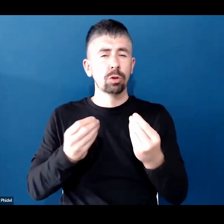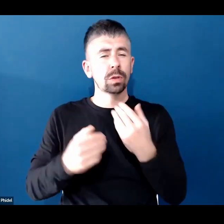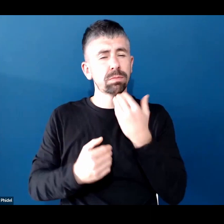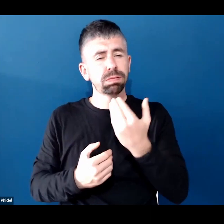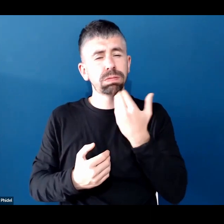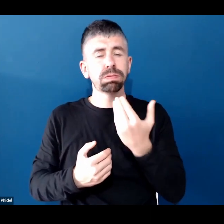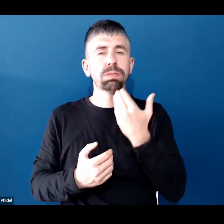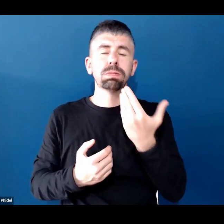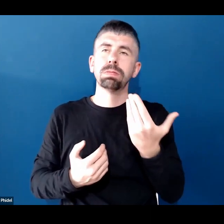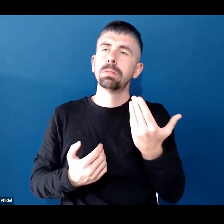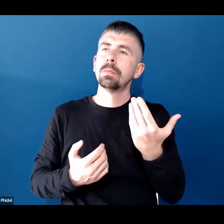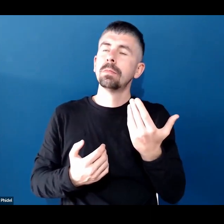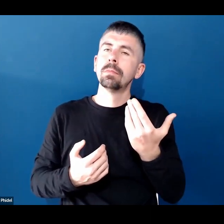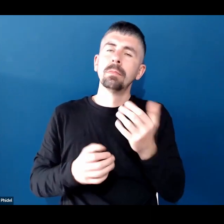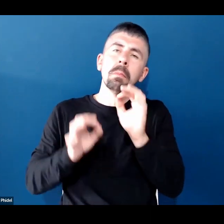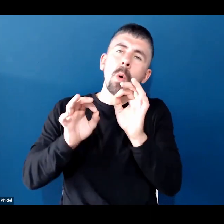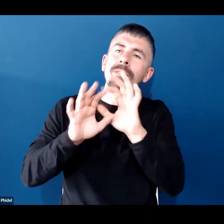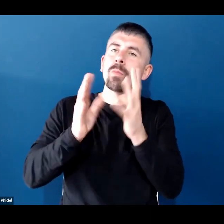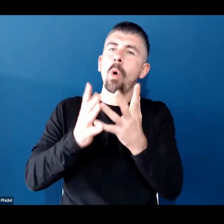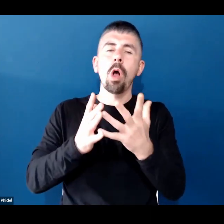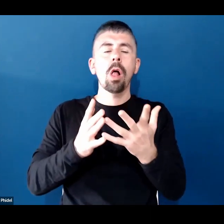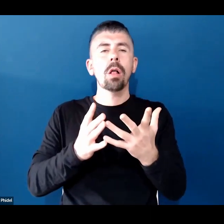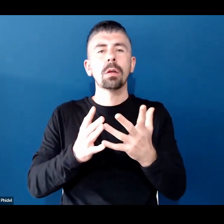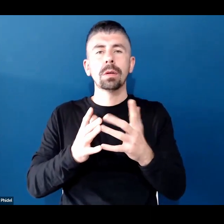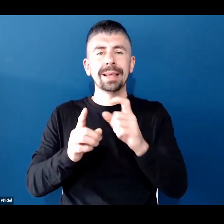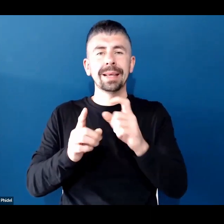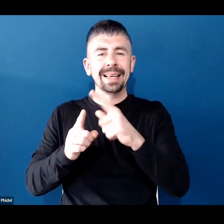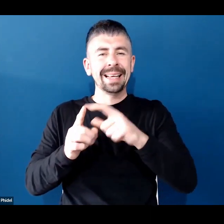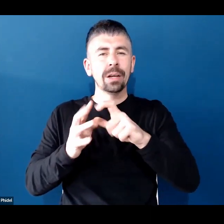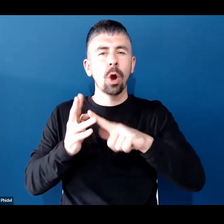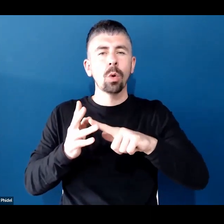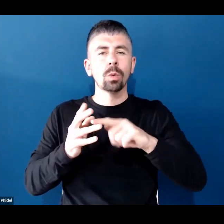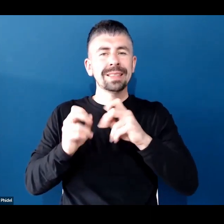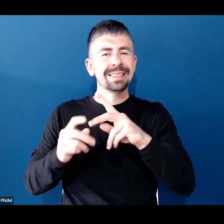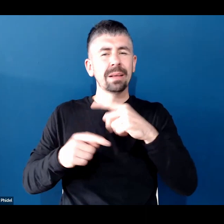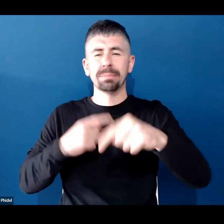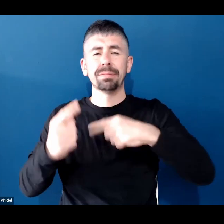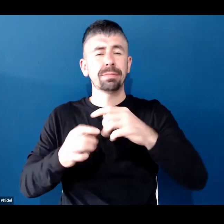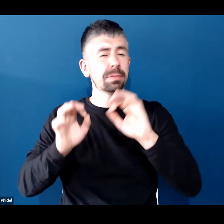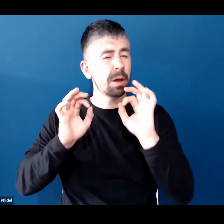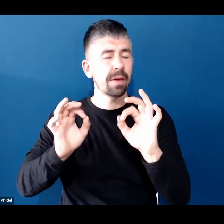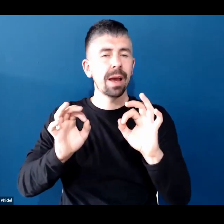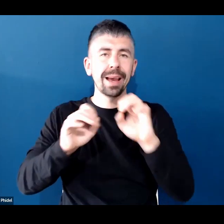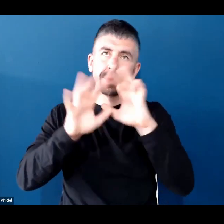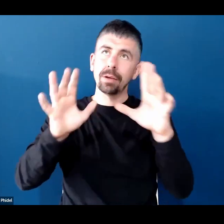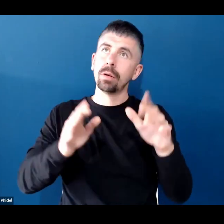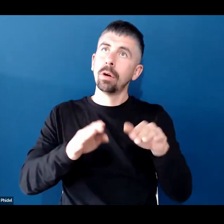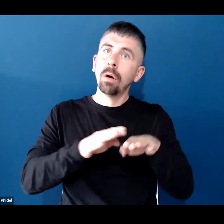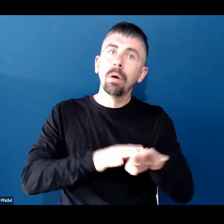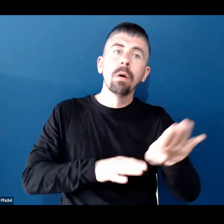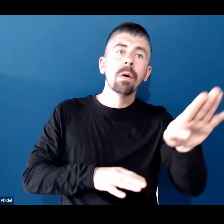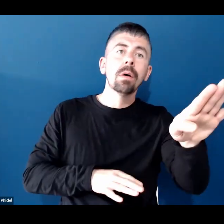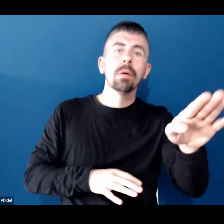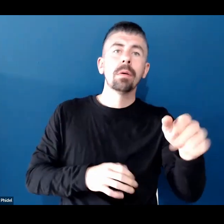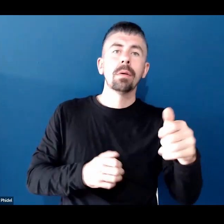and with the bulletproof ecosystems that never degrade, then economic growth, or again,